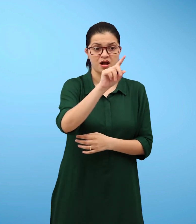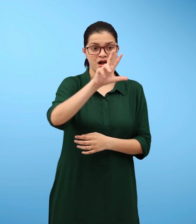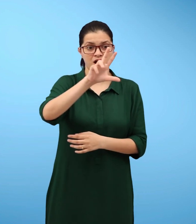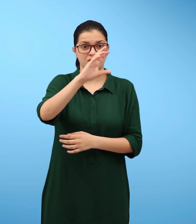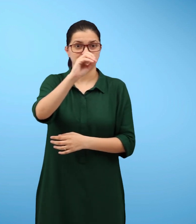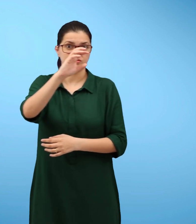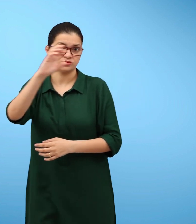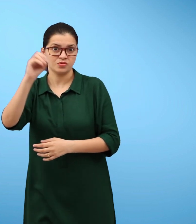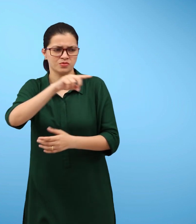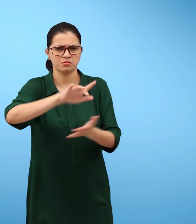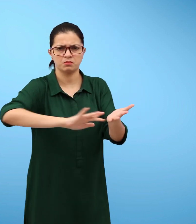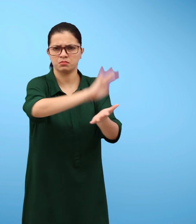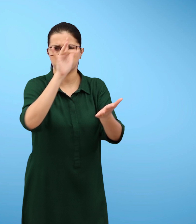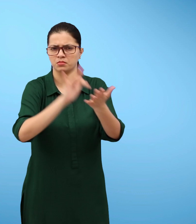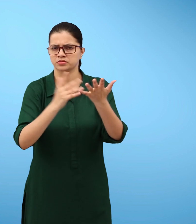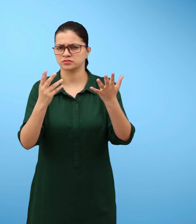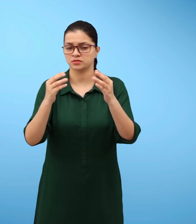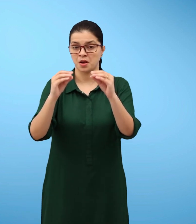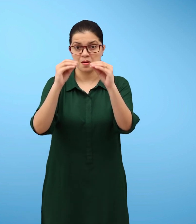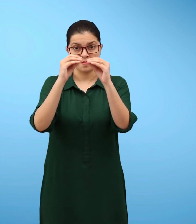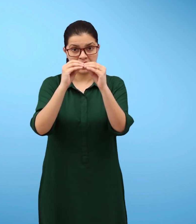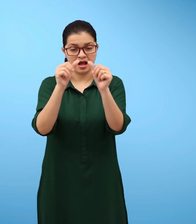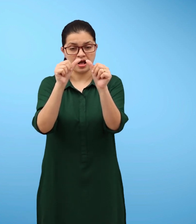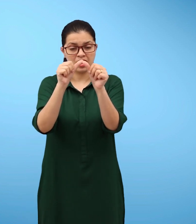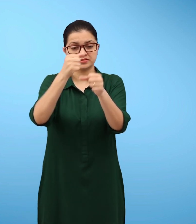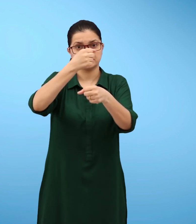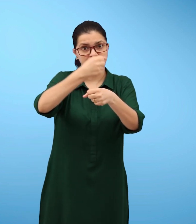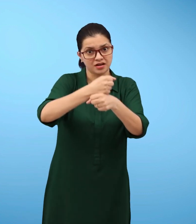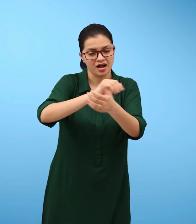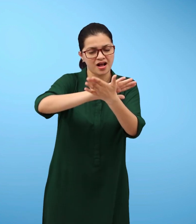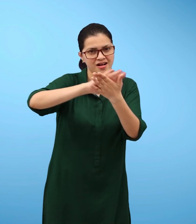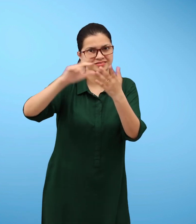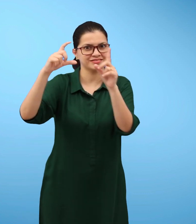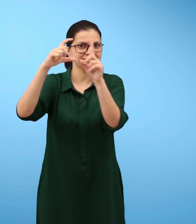It was known in Baghdad about 1800 years ago.